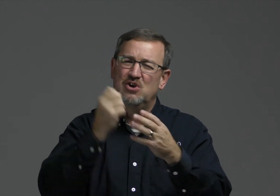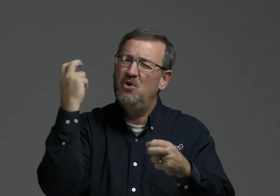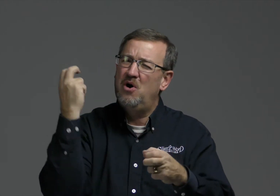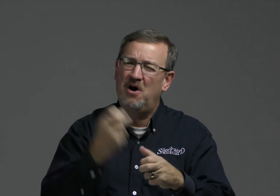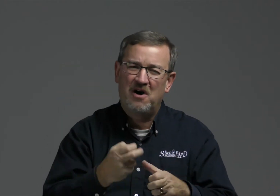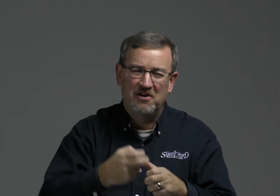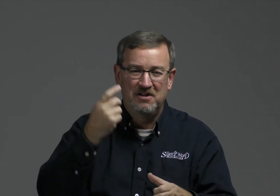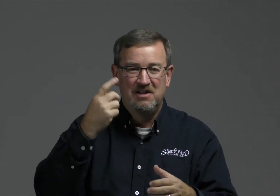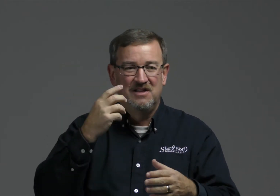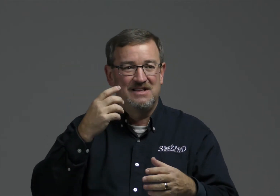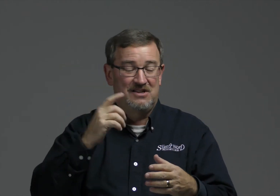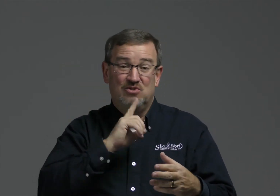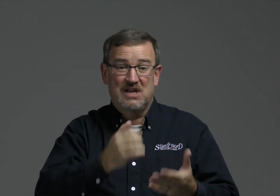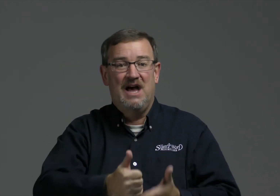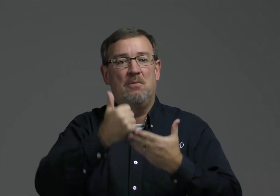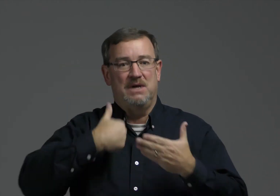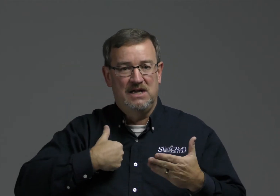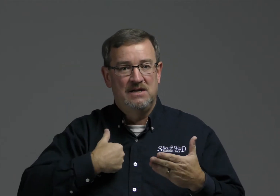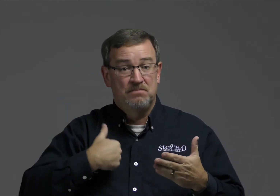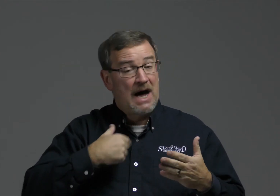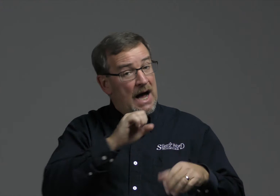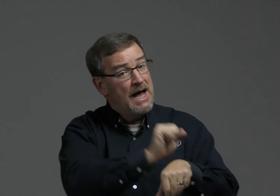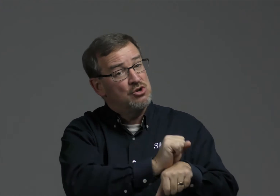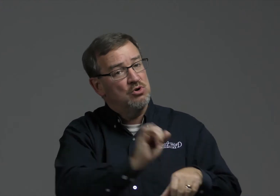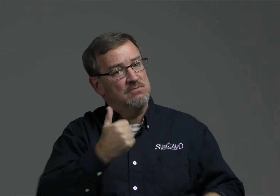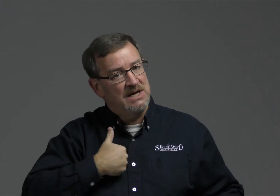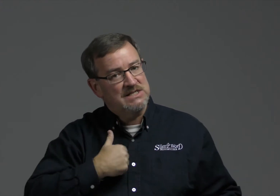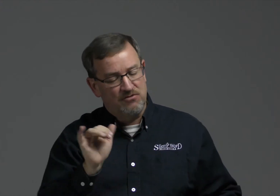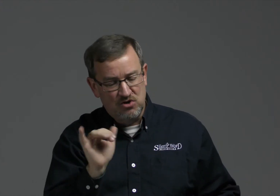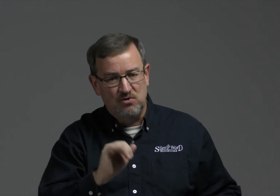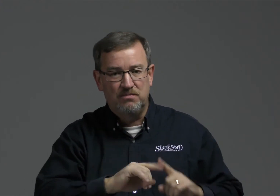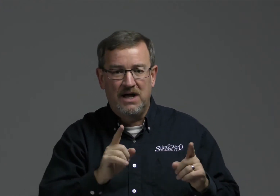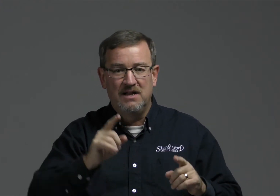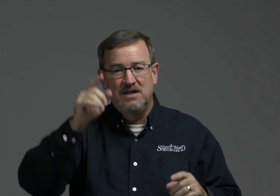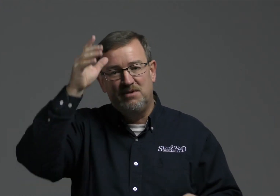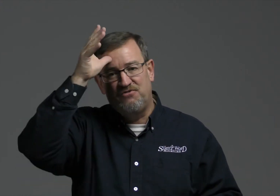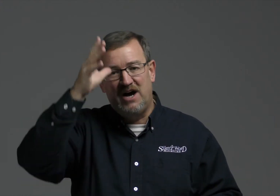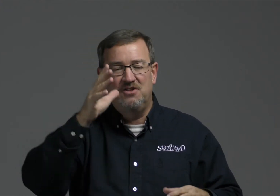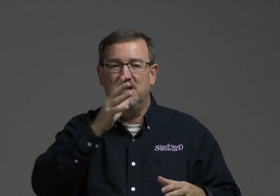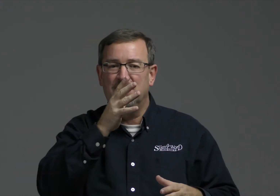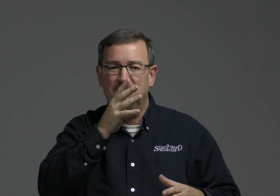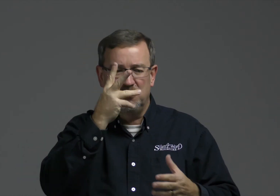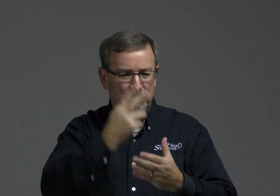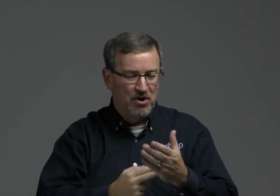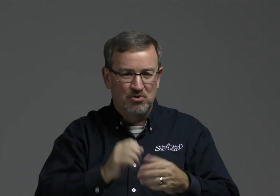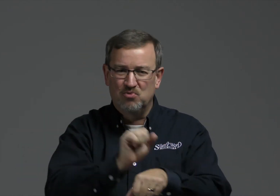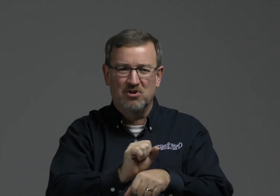so hard, you know, to help me. I had to work myself too, but my father and my mother both